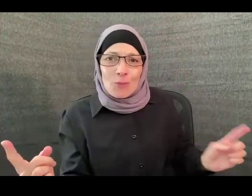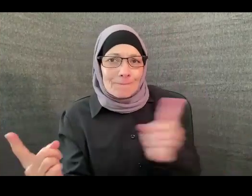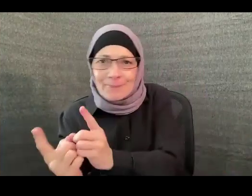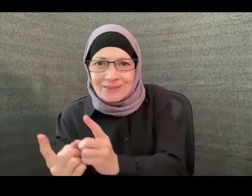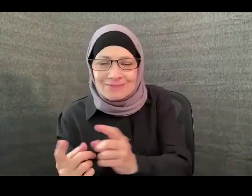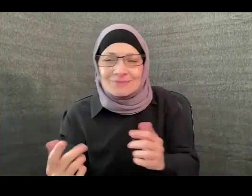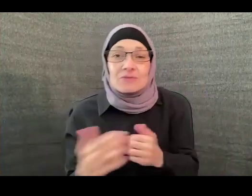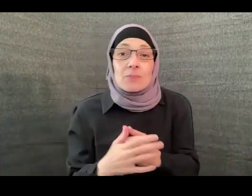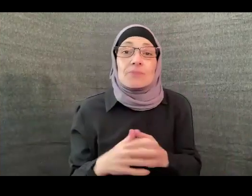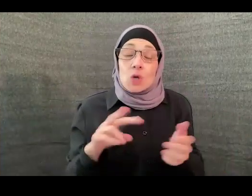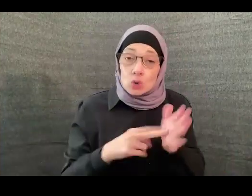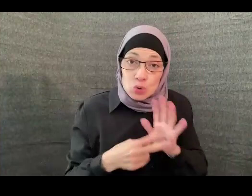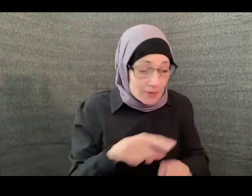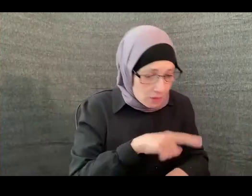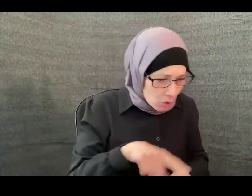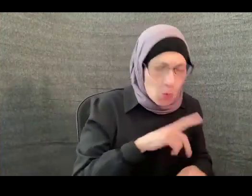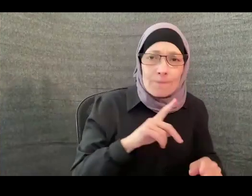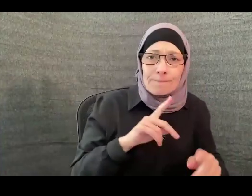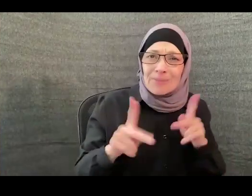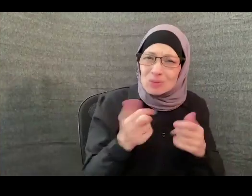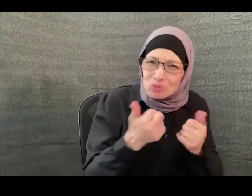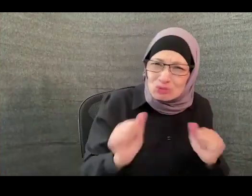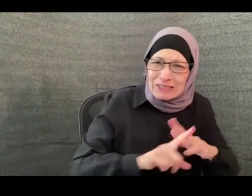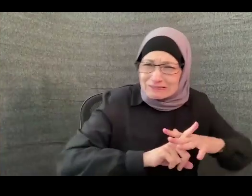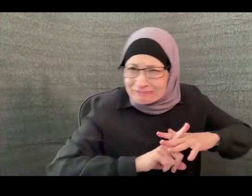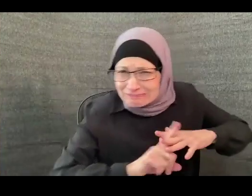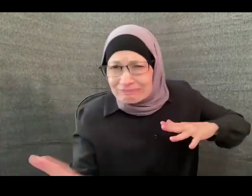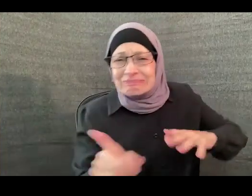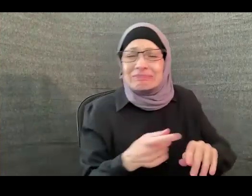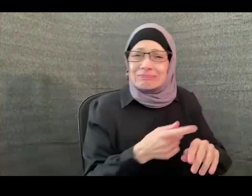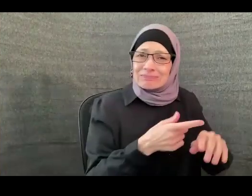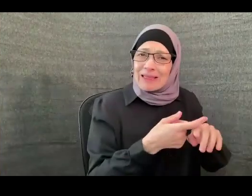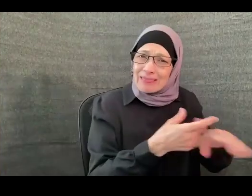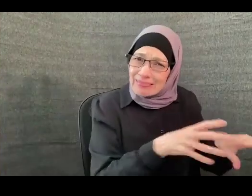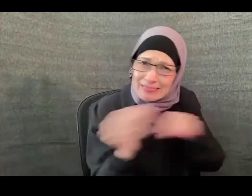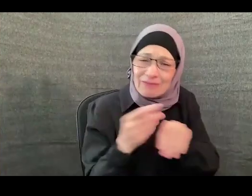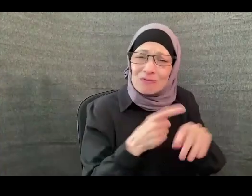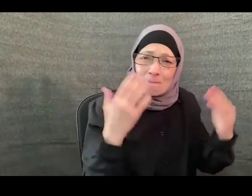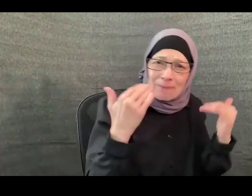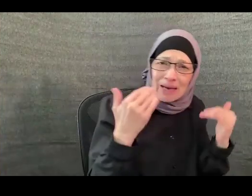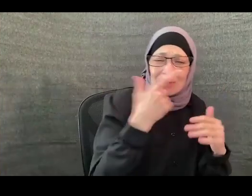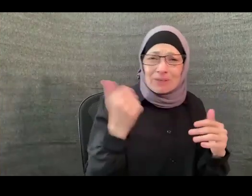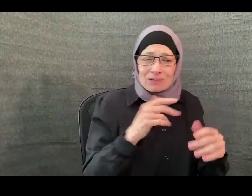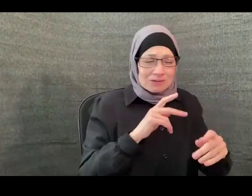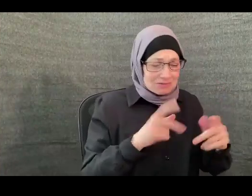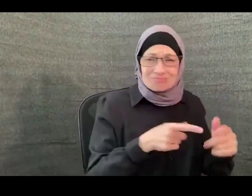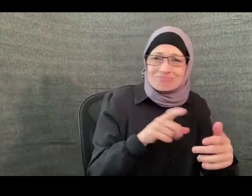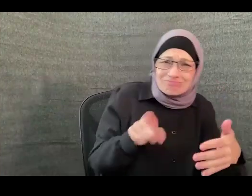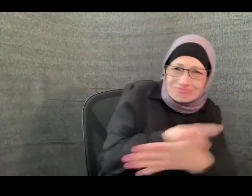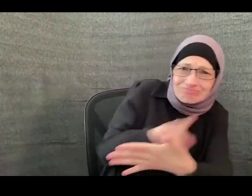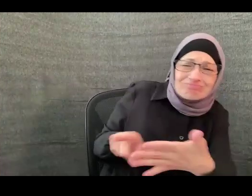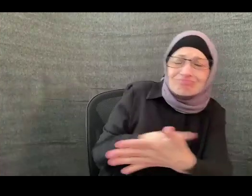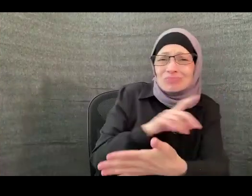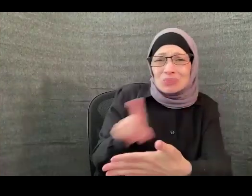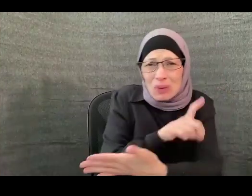persecution, reaching out to the brothers in faith in Medina, and they